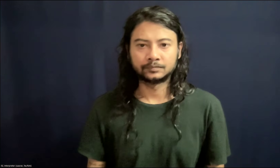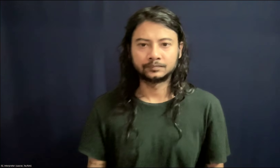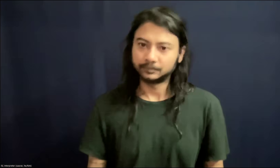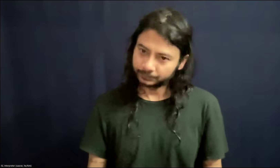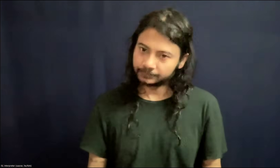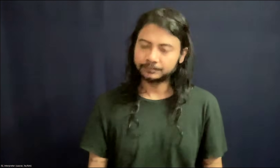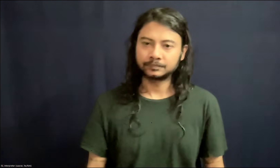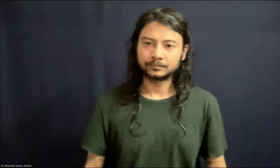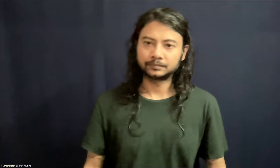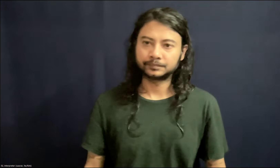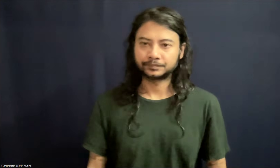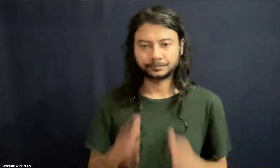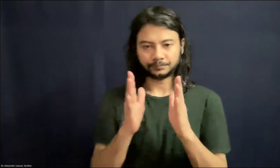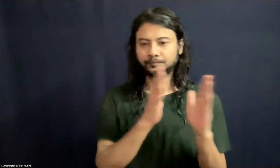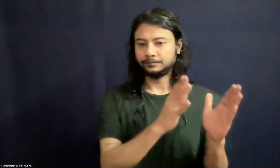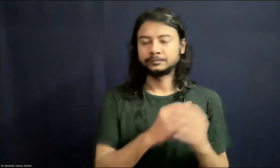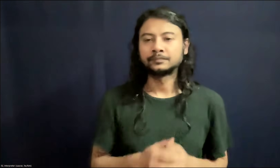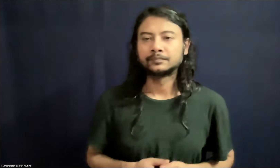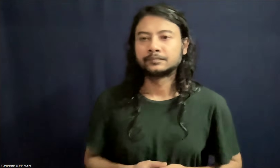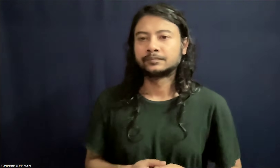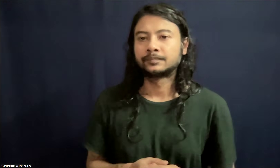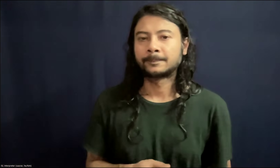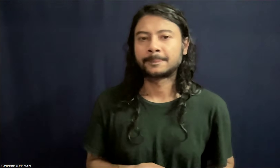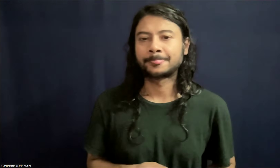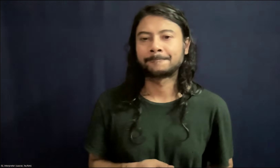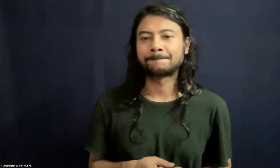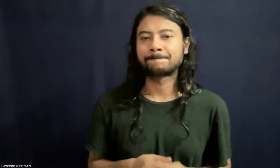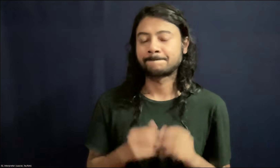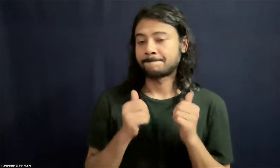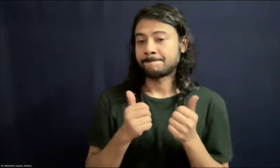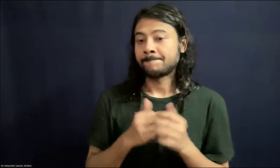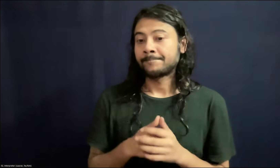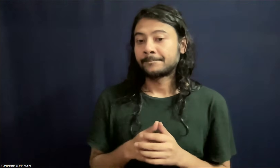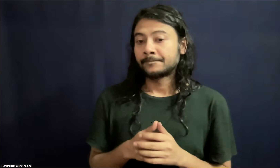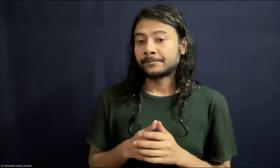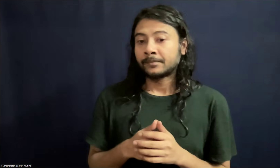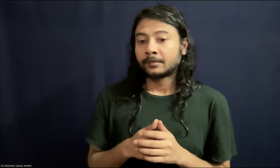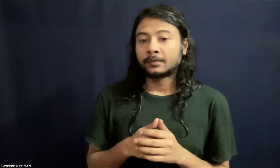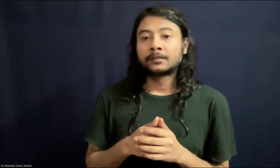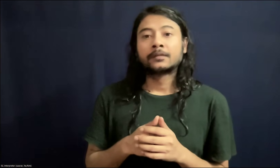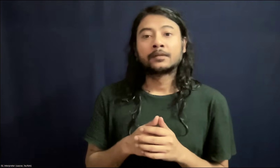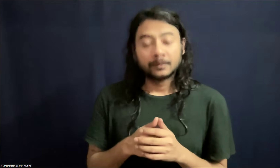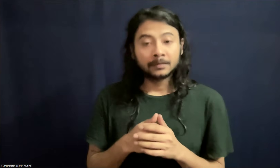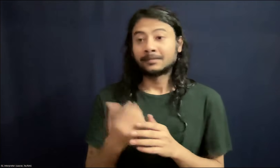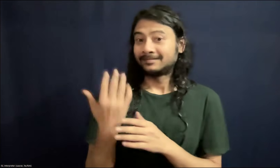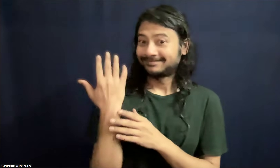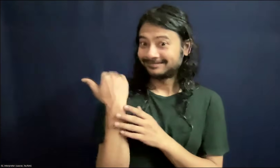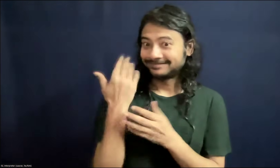Okay, so let's start. I hope some of you remember what we learned in the last class.